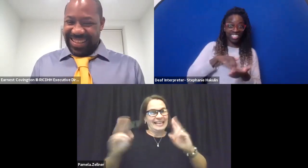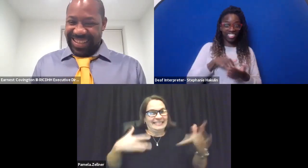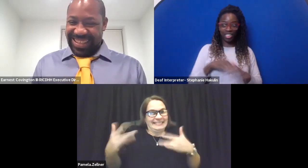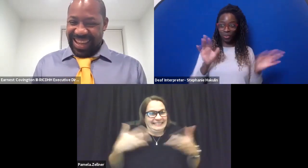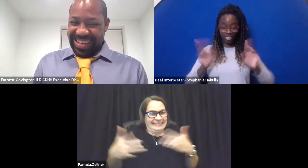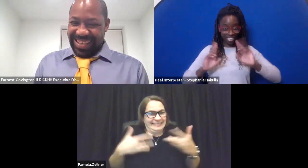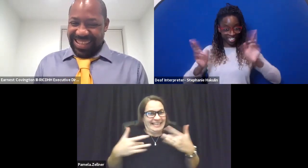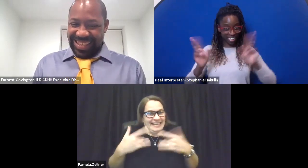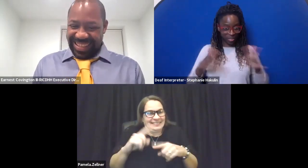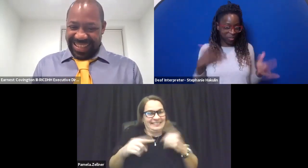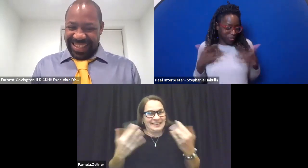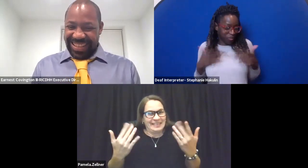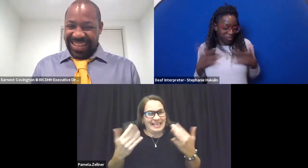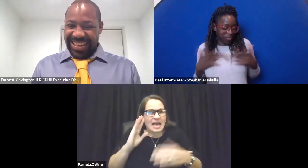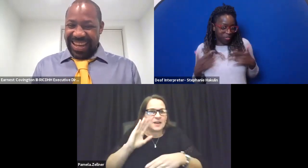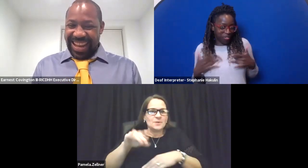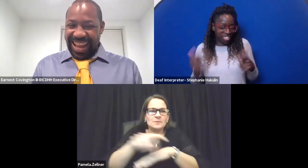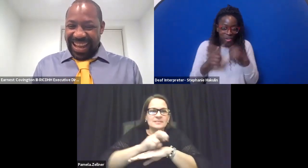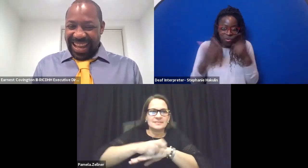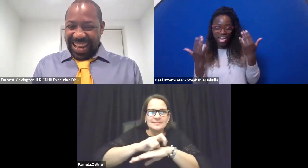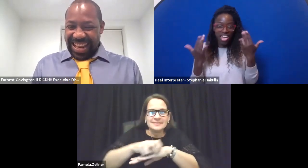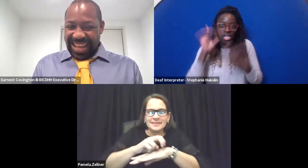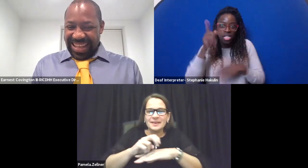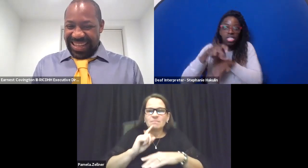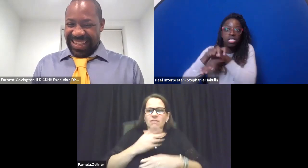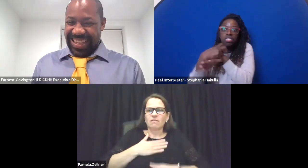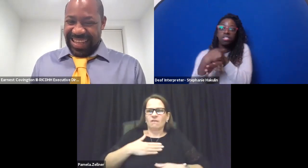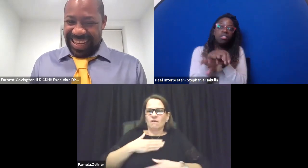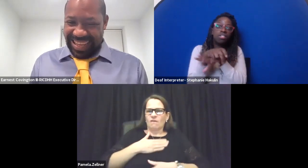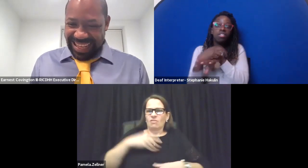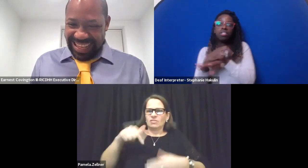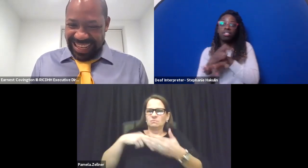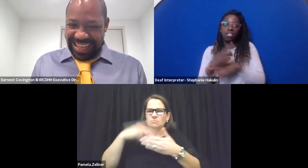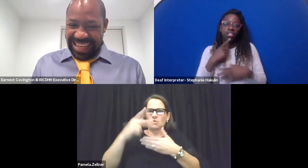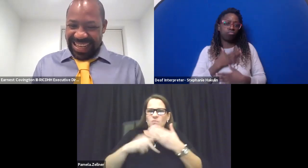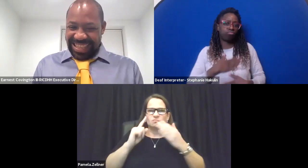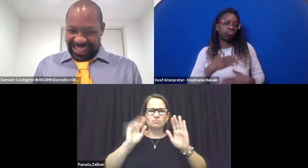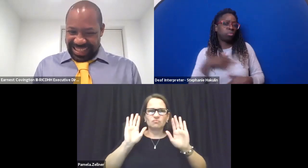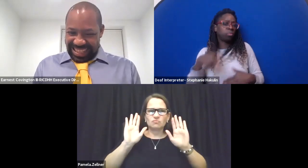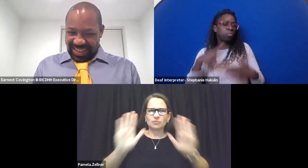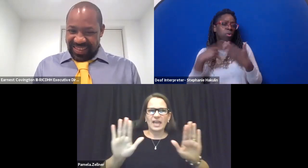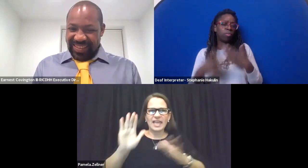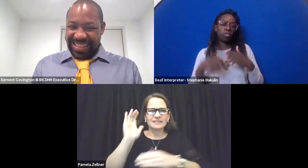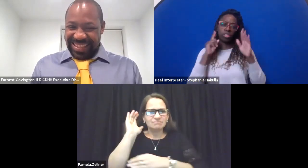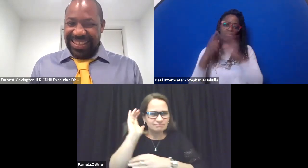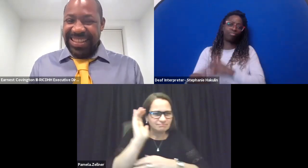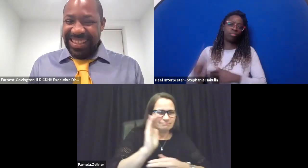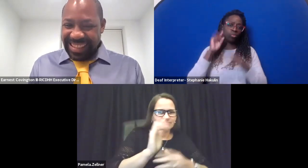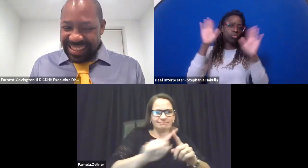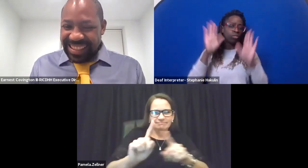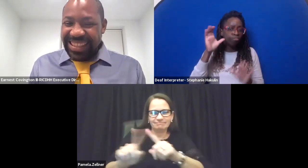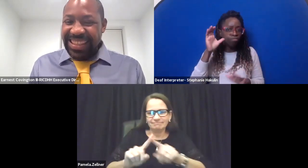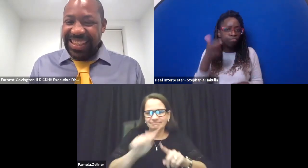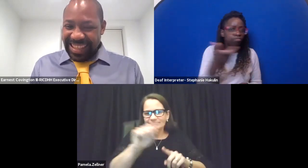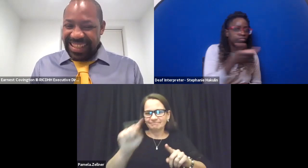everybody. This is so exciting. I can't stand it. I know you're just can't wait